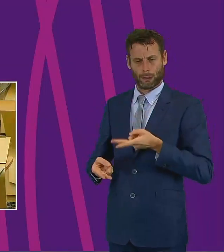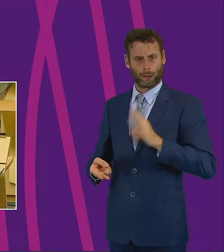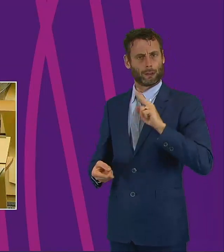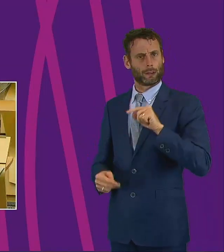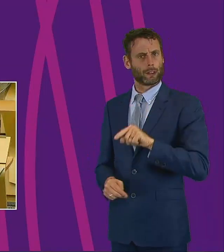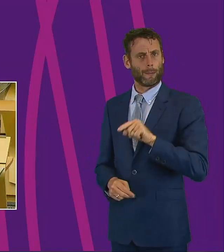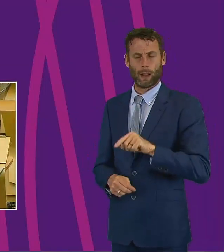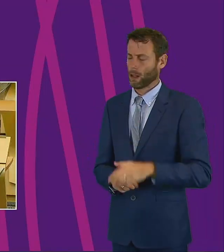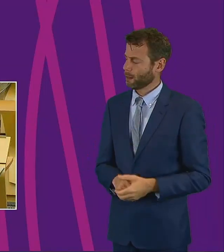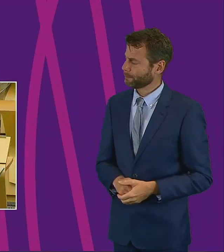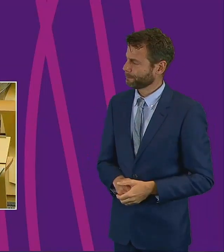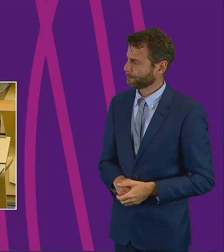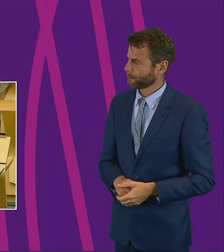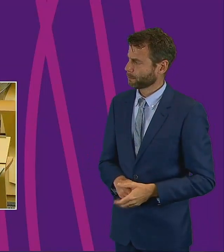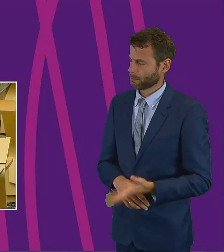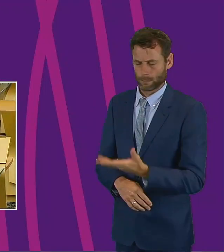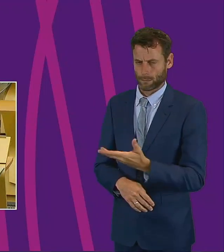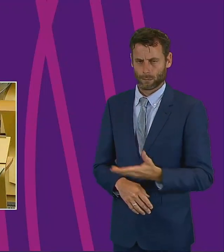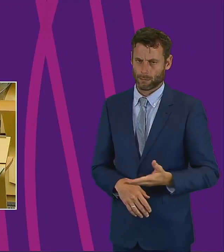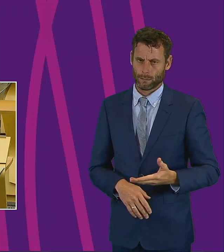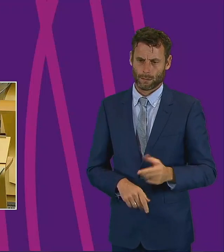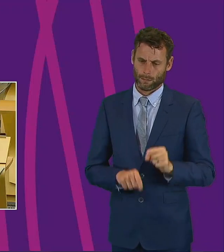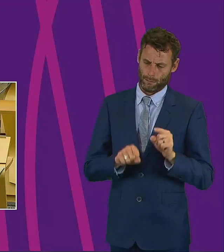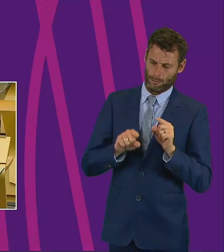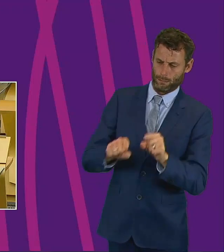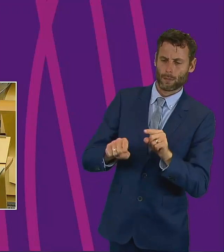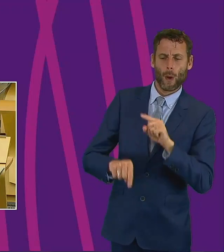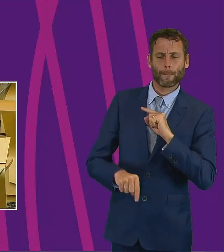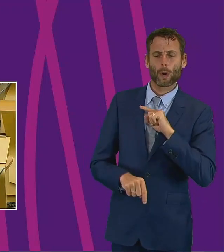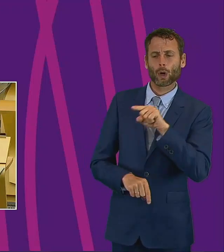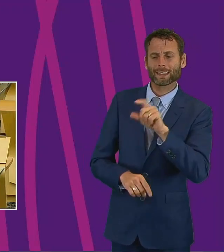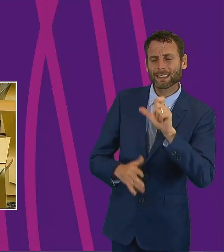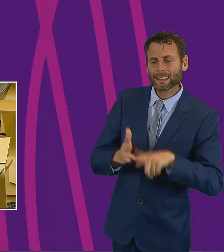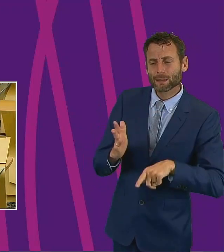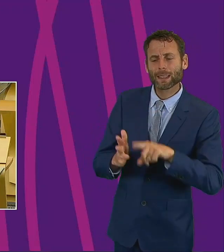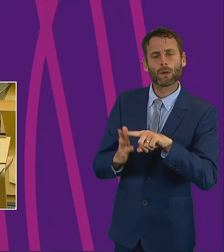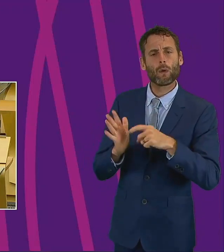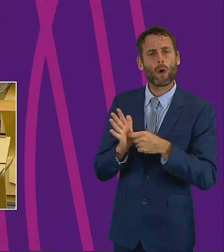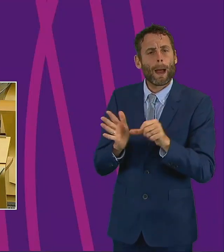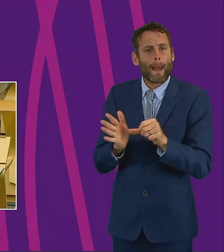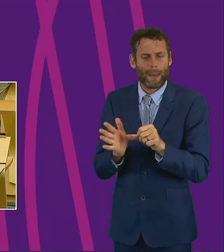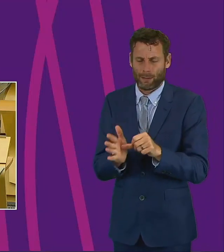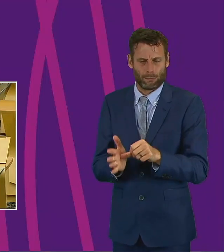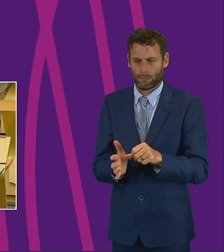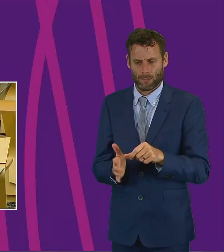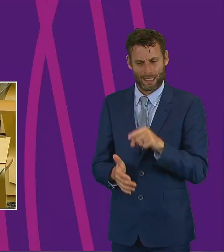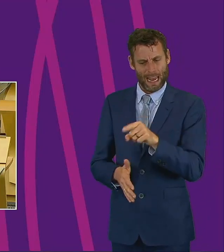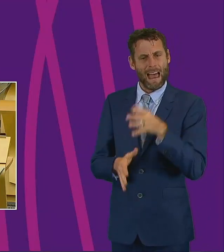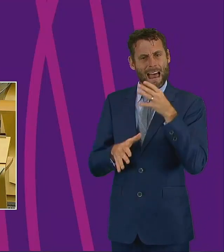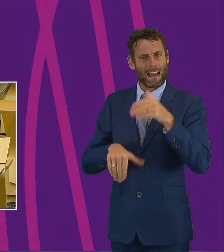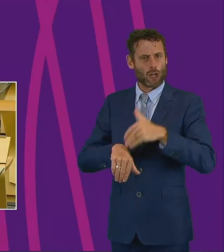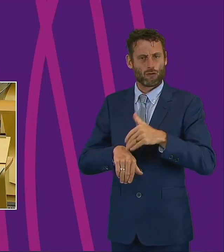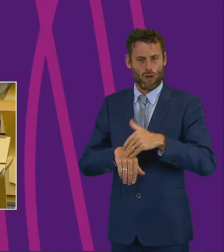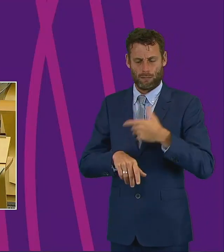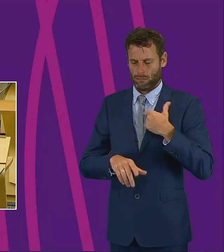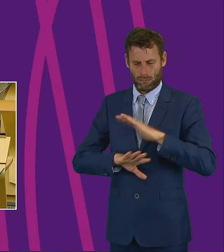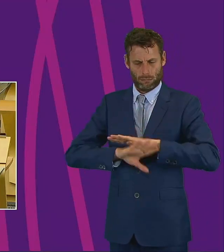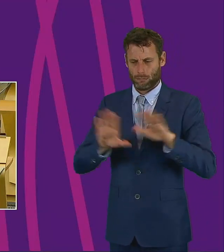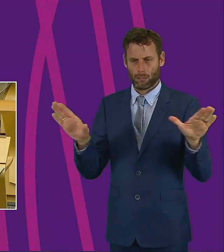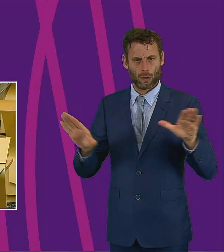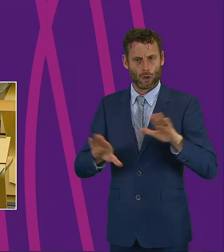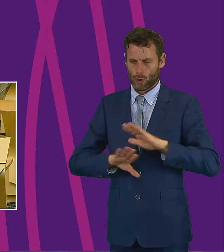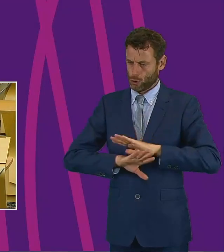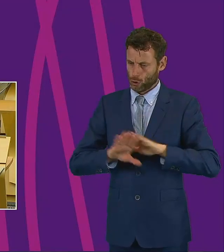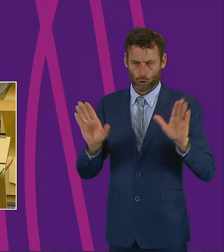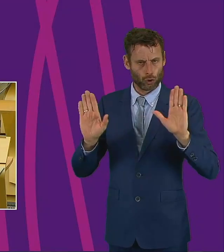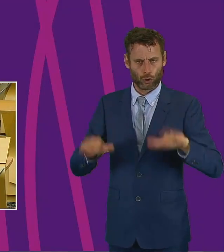face abuse because they have a disability or impairment, and I'm very clear that any form of hate crime, including abuse or prejudice, is totally unacceptable